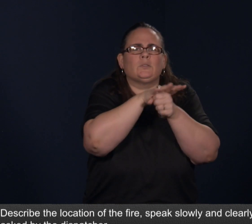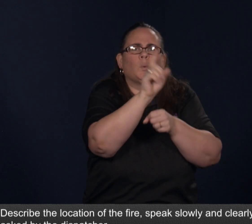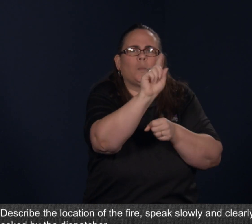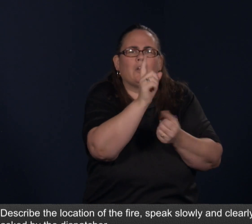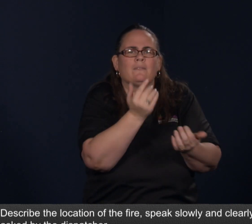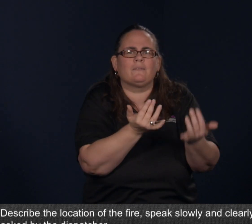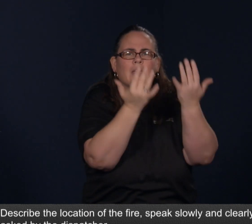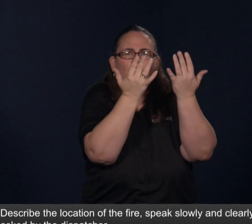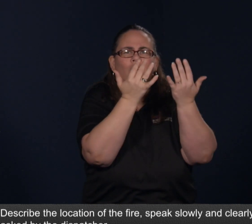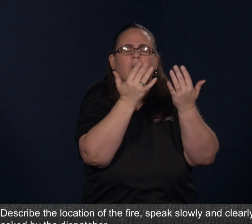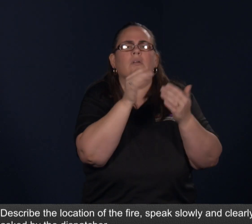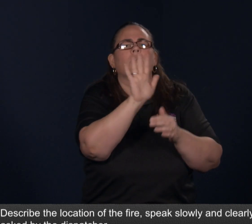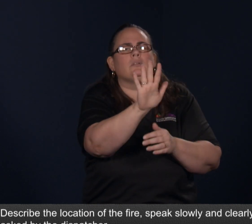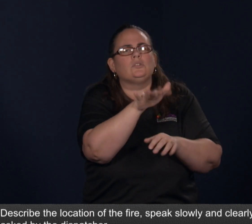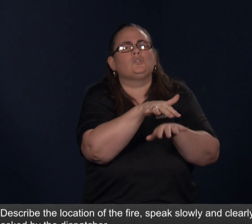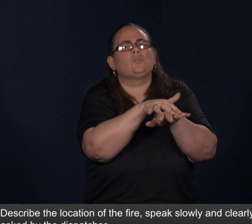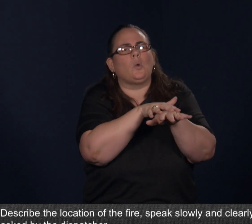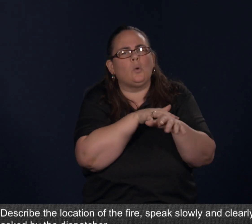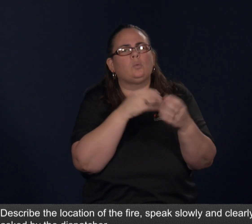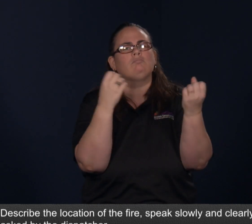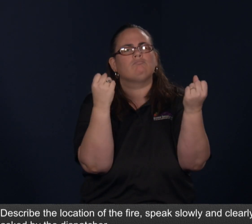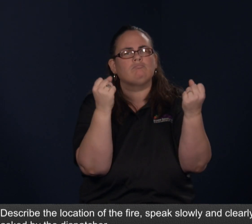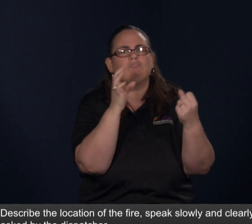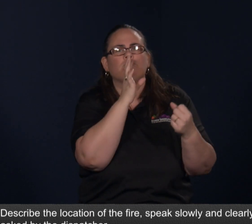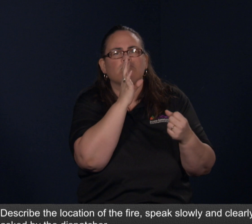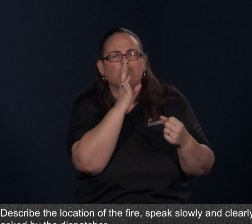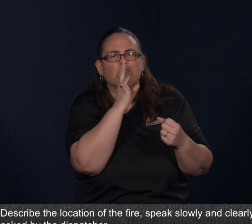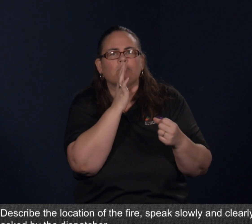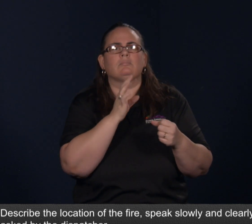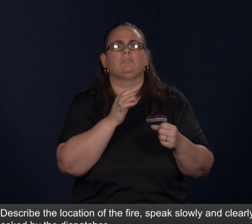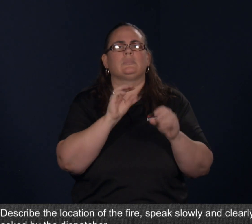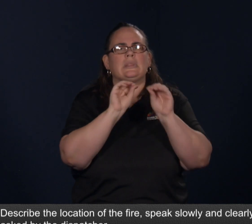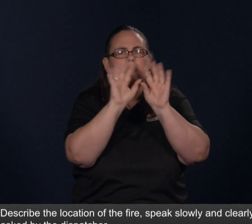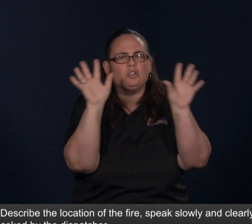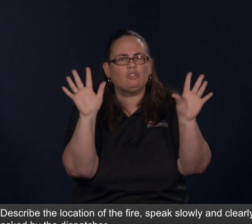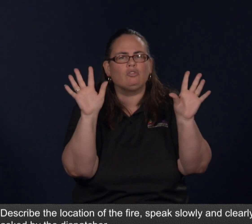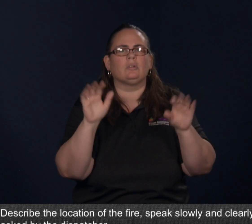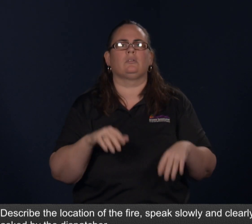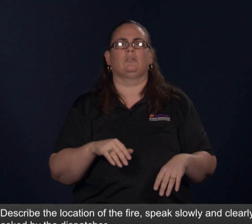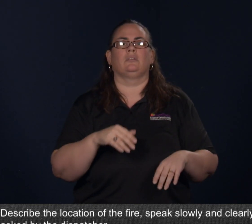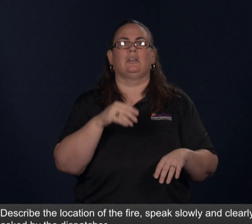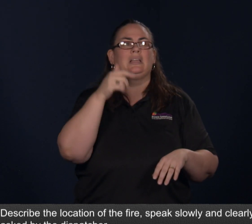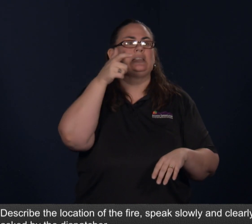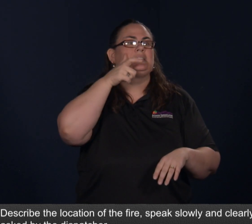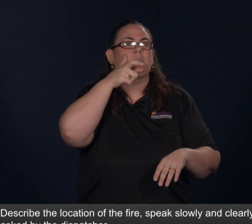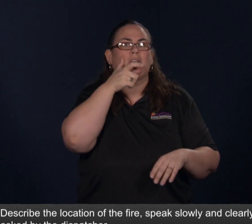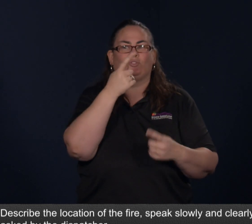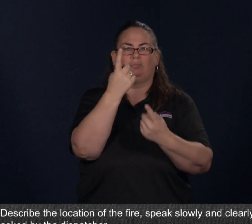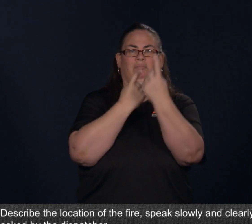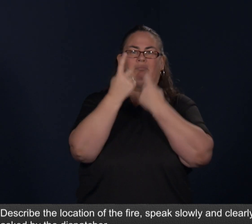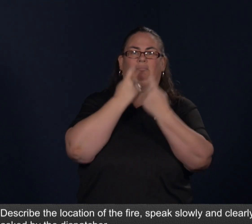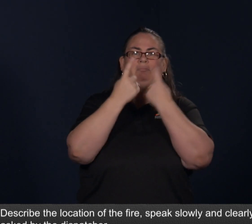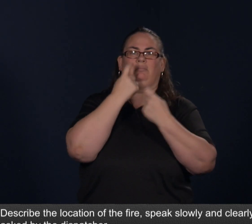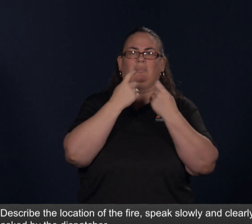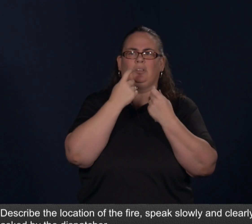Describe the location of the fire, speak slowly and clearly, and answer any questions asked by the